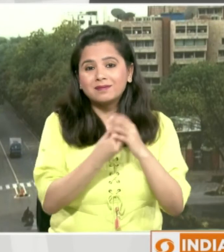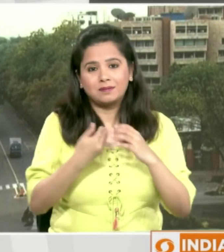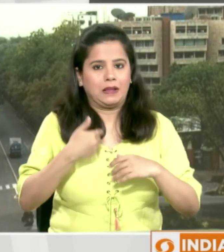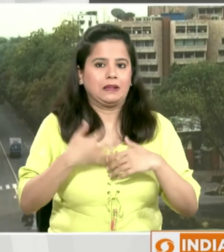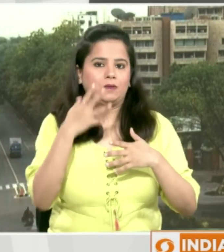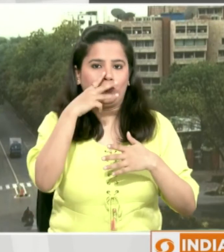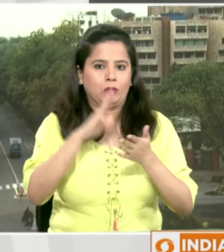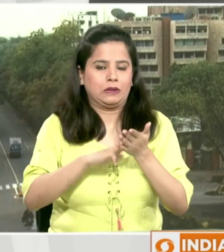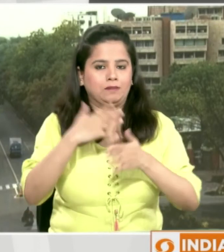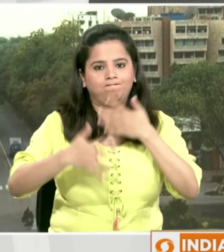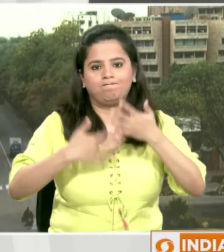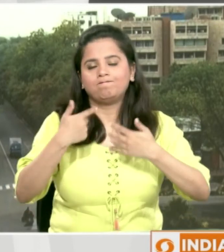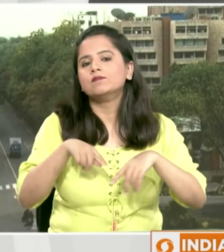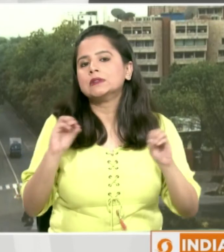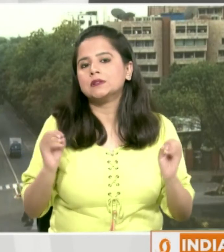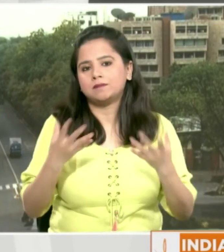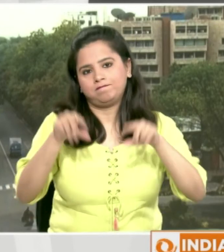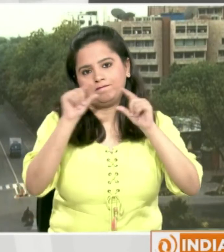Let's begin with the headlines.